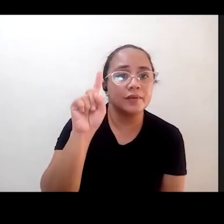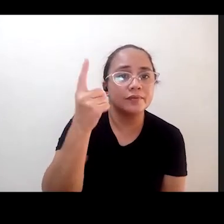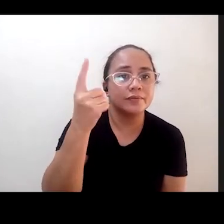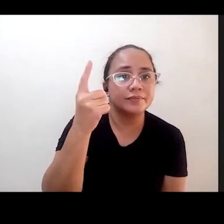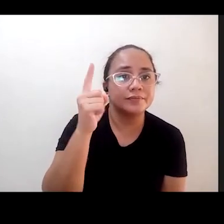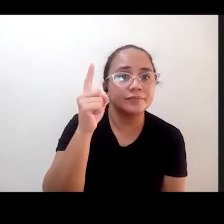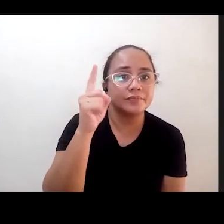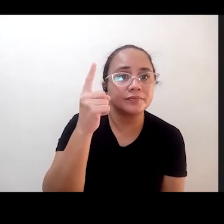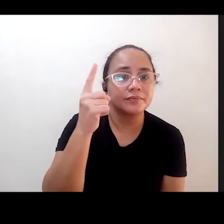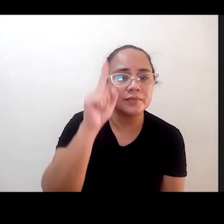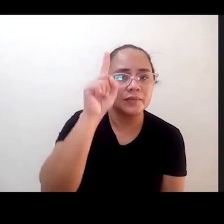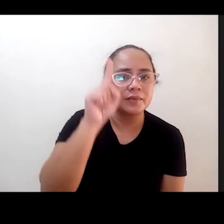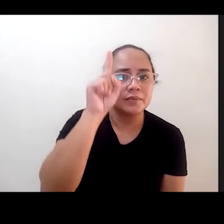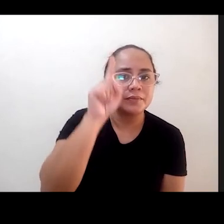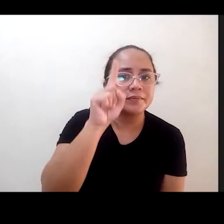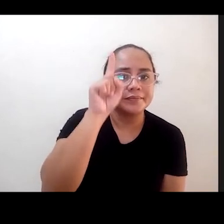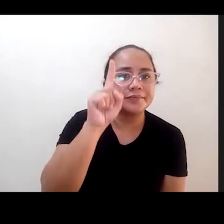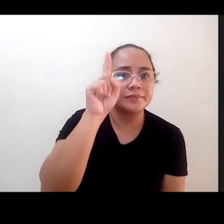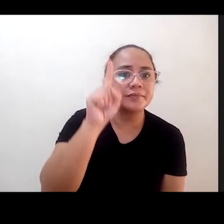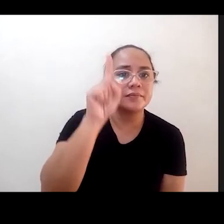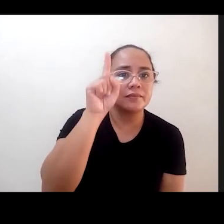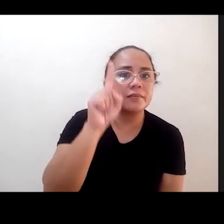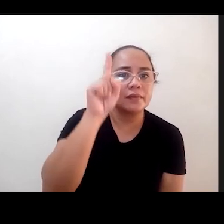Back up.